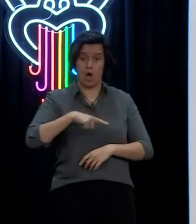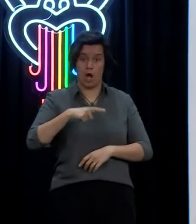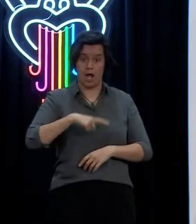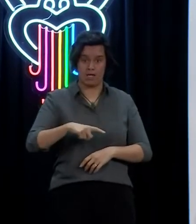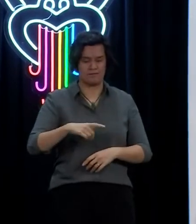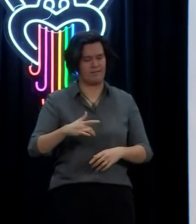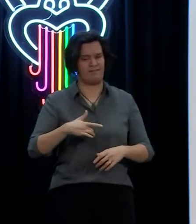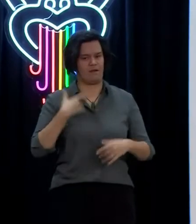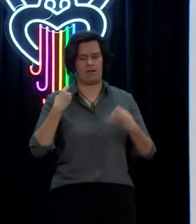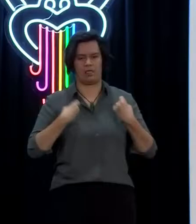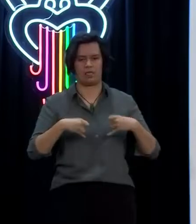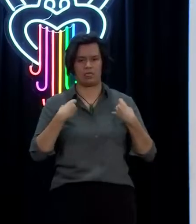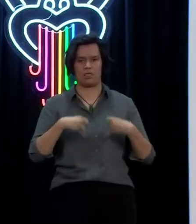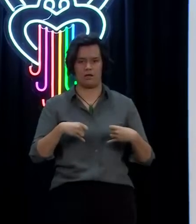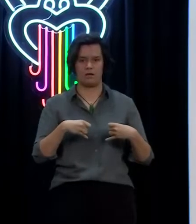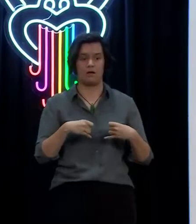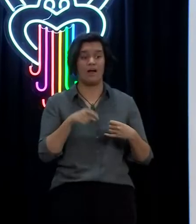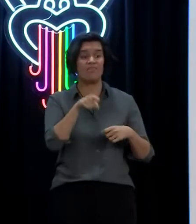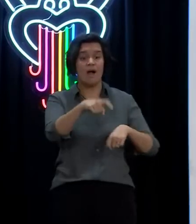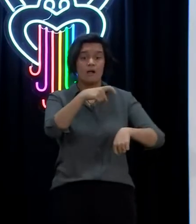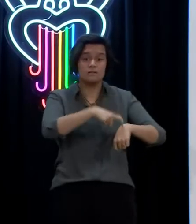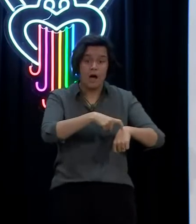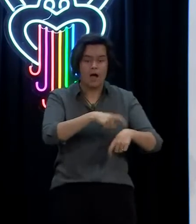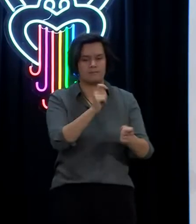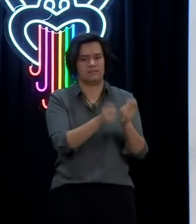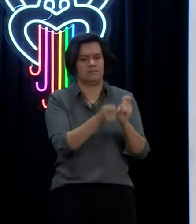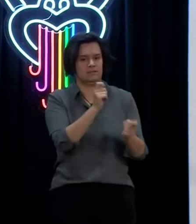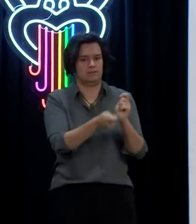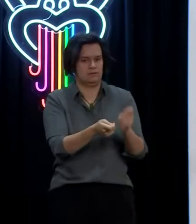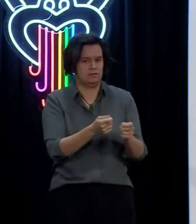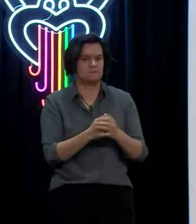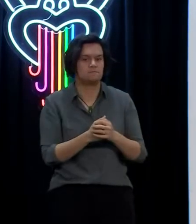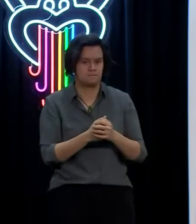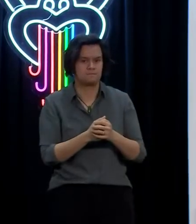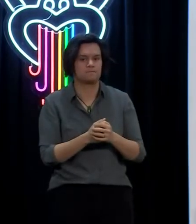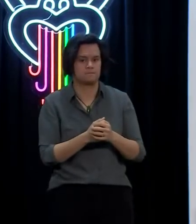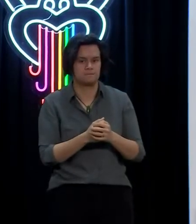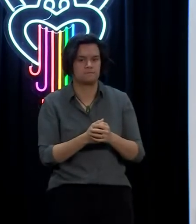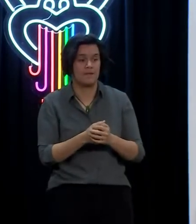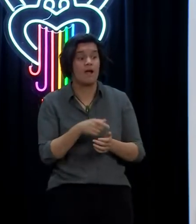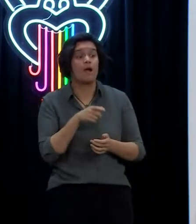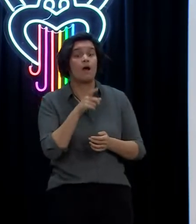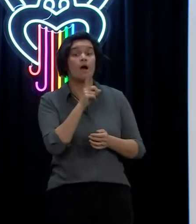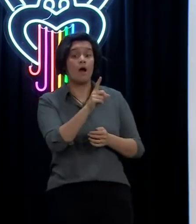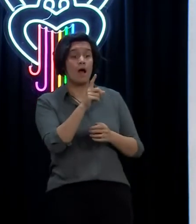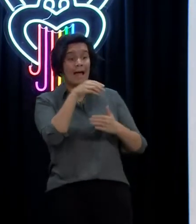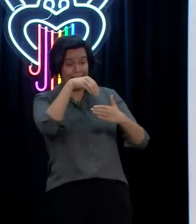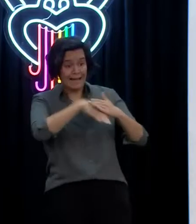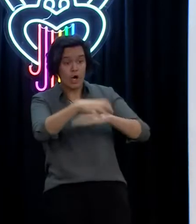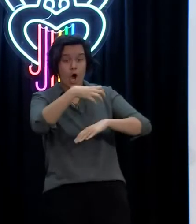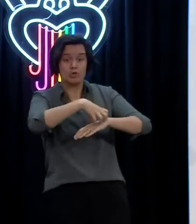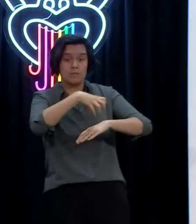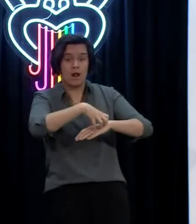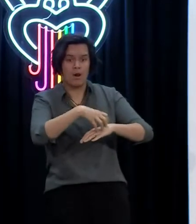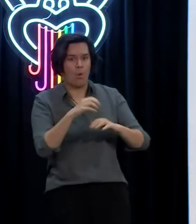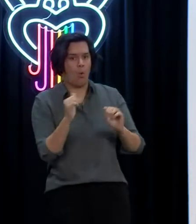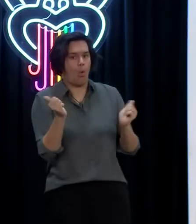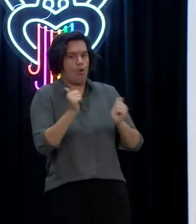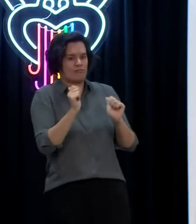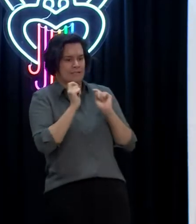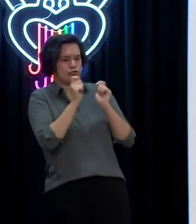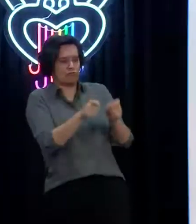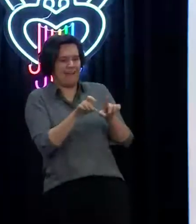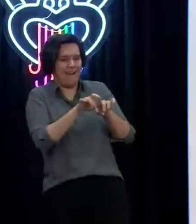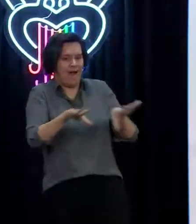unwell, and then the testing was done. They were dealt with through the protocols as if somebody had COVID when they came